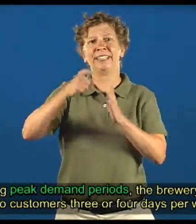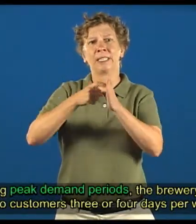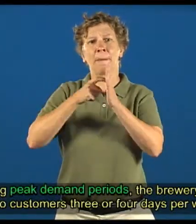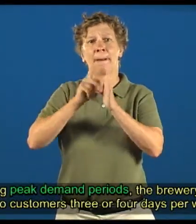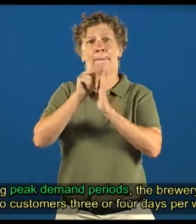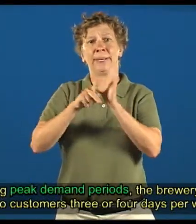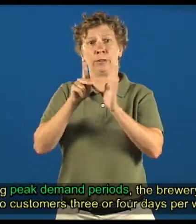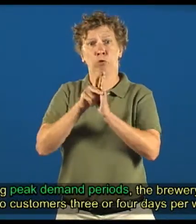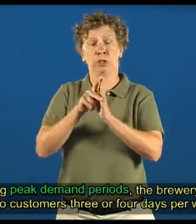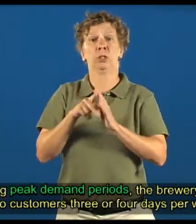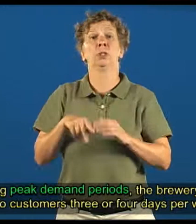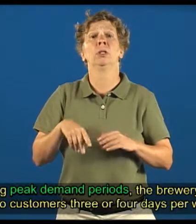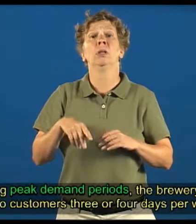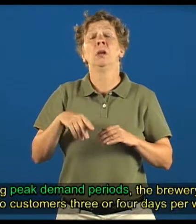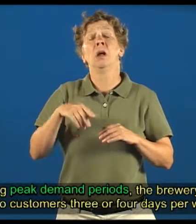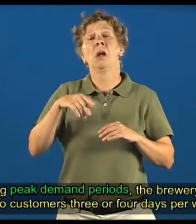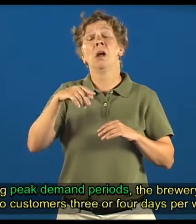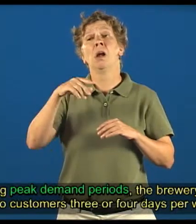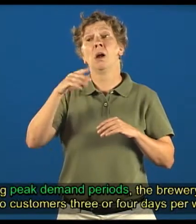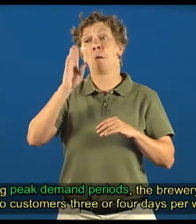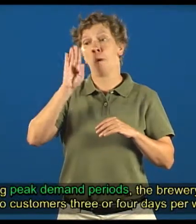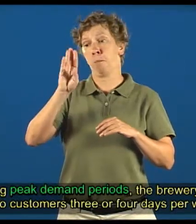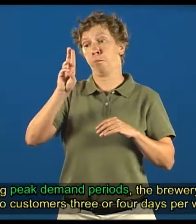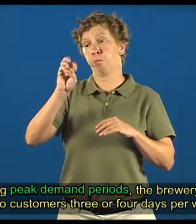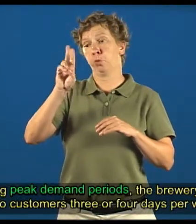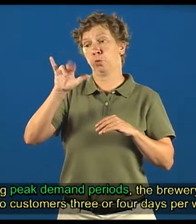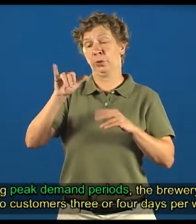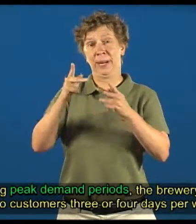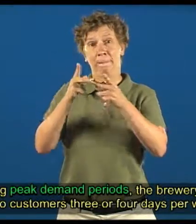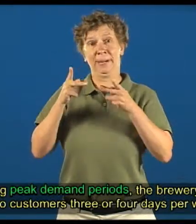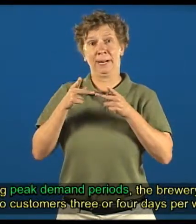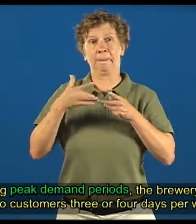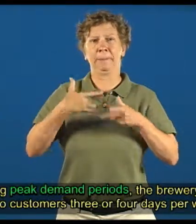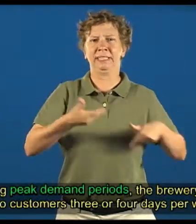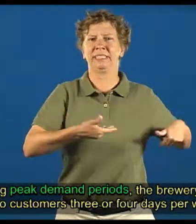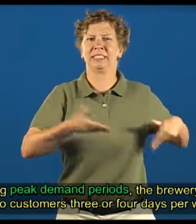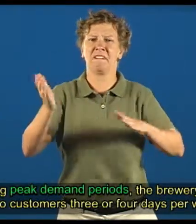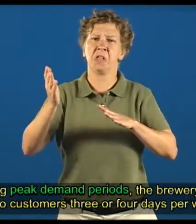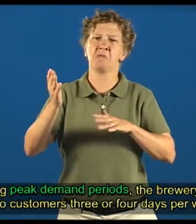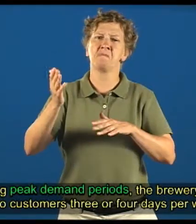During peak demand periods, the brewery delivers to customers